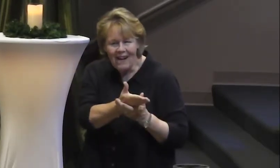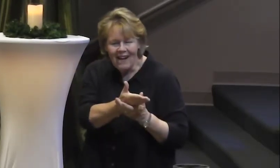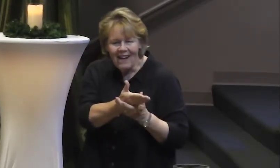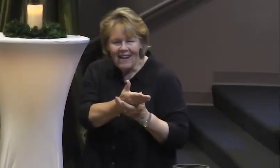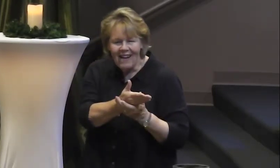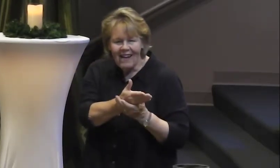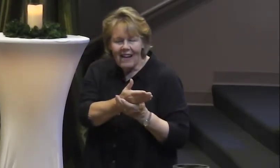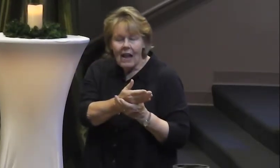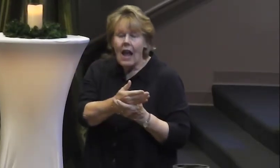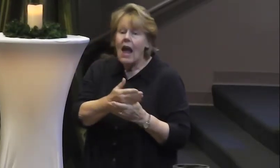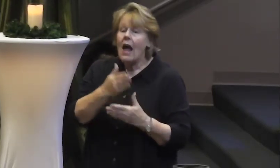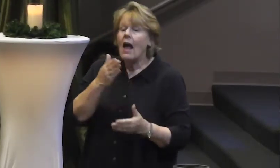there?